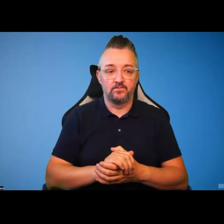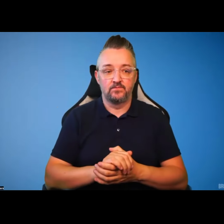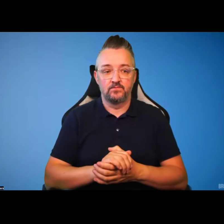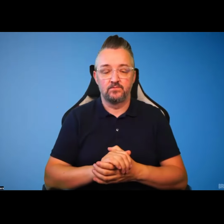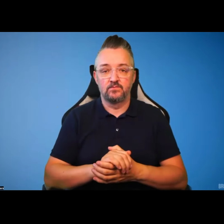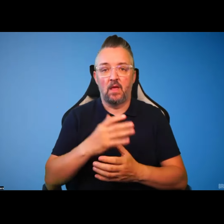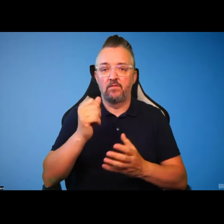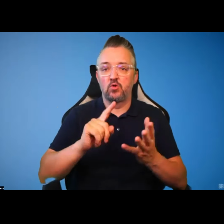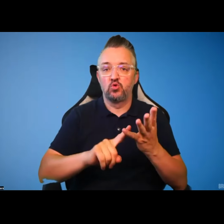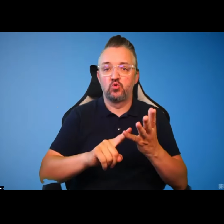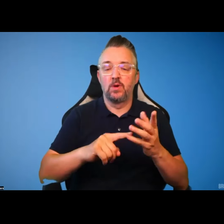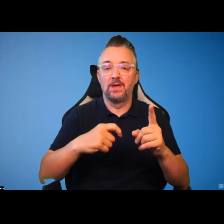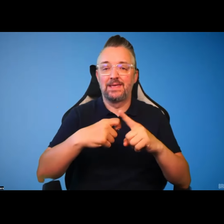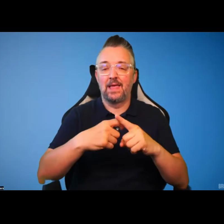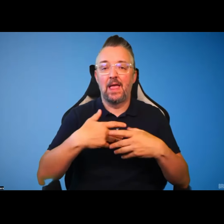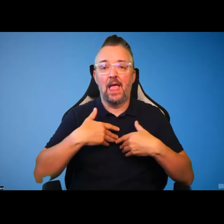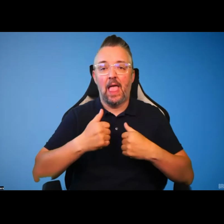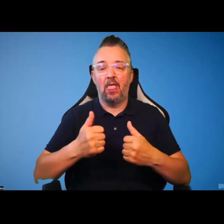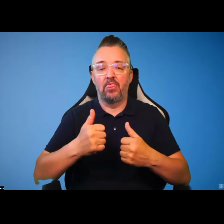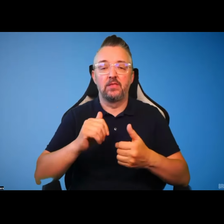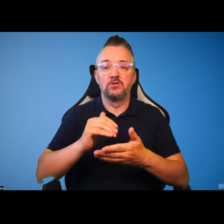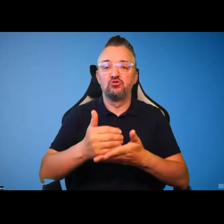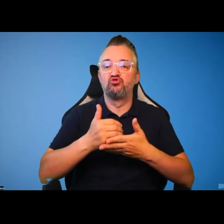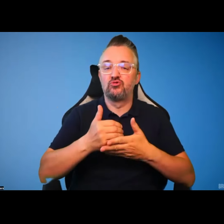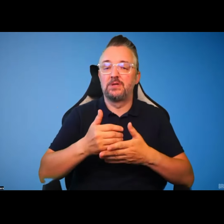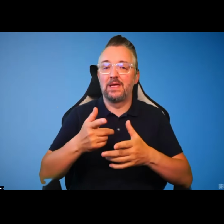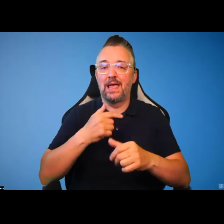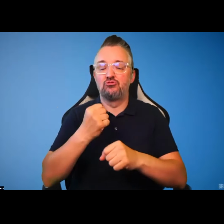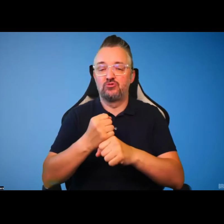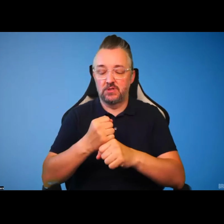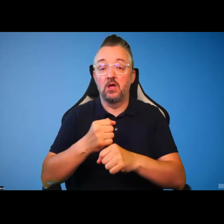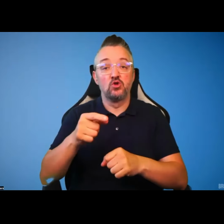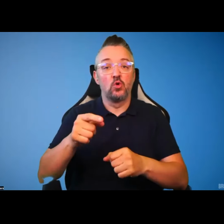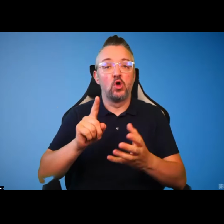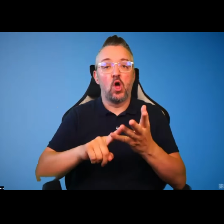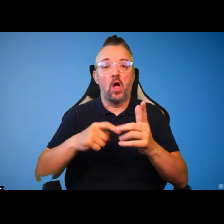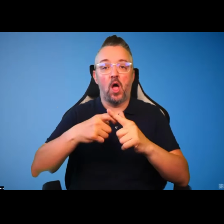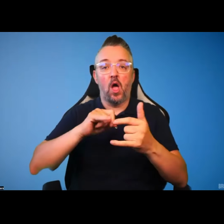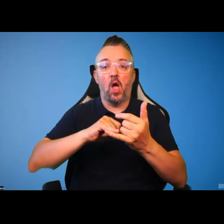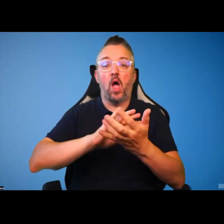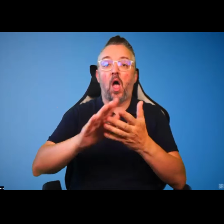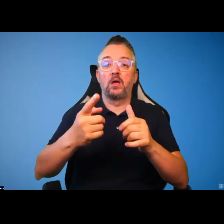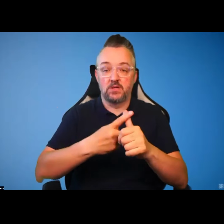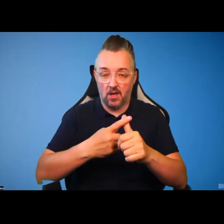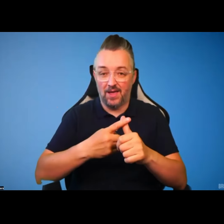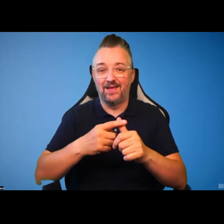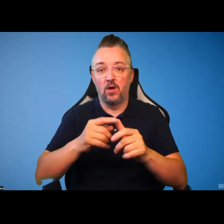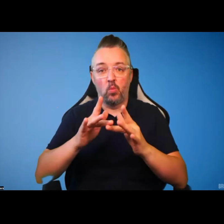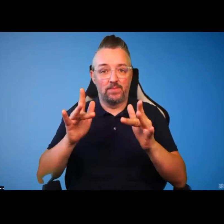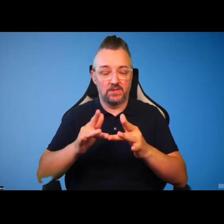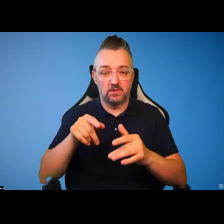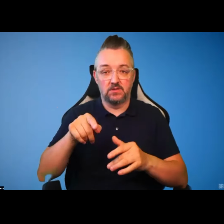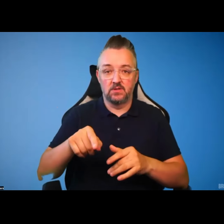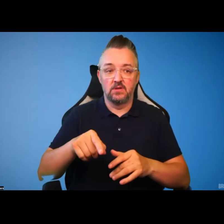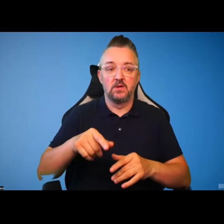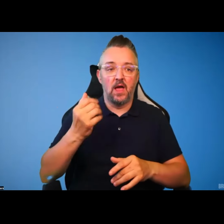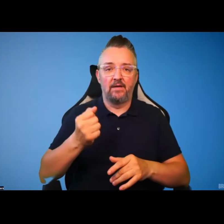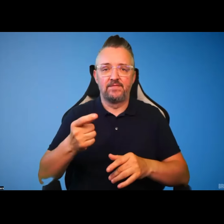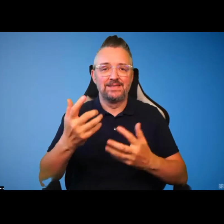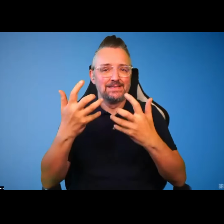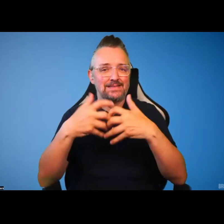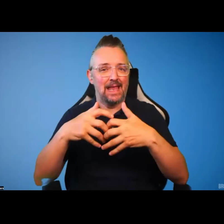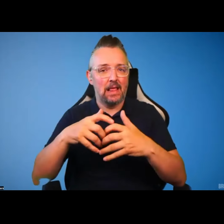website, which is the UK Health Security Agency, who cover England, but we work in collaboration with. And there's a technical briefing available there,